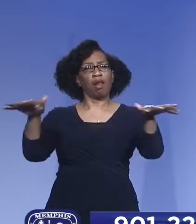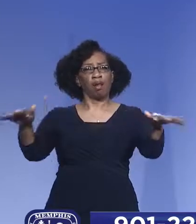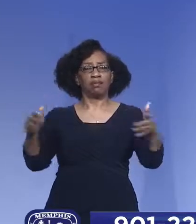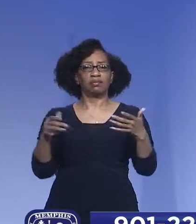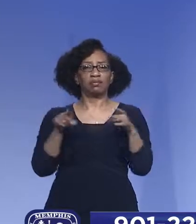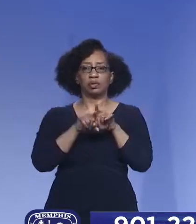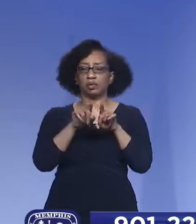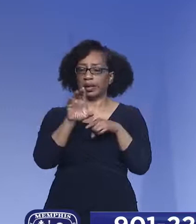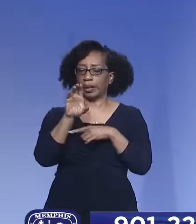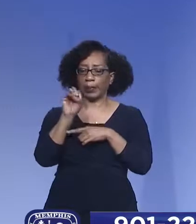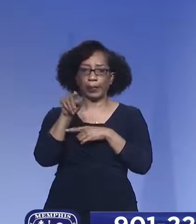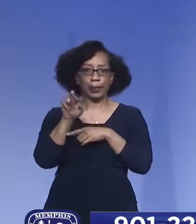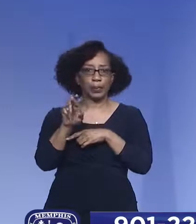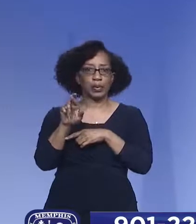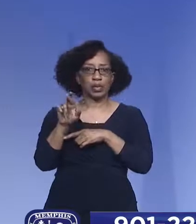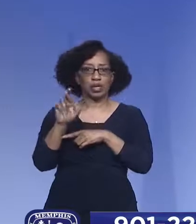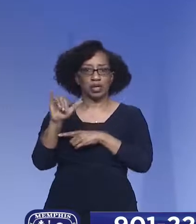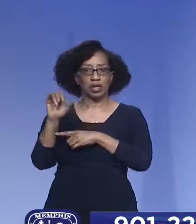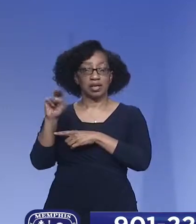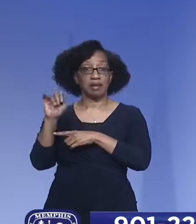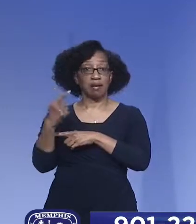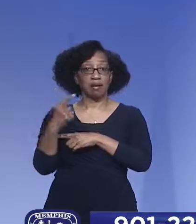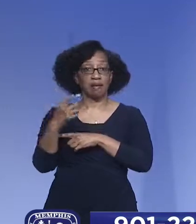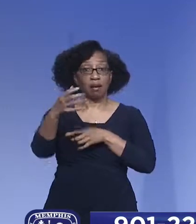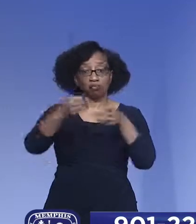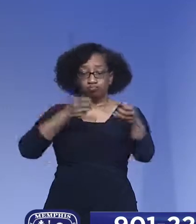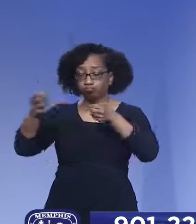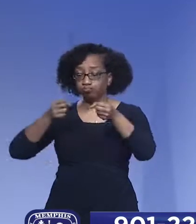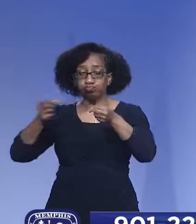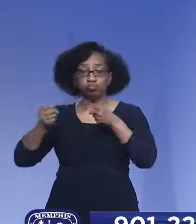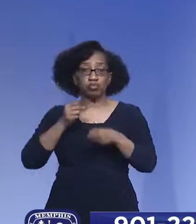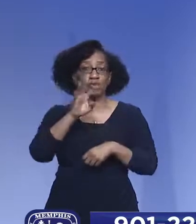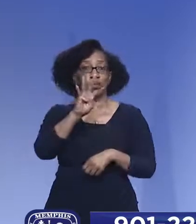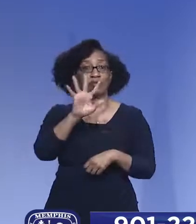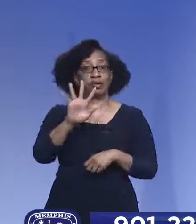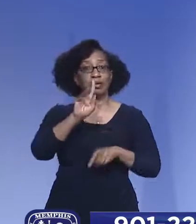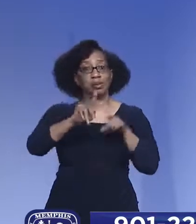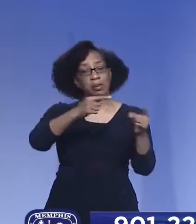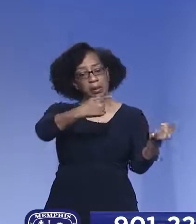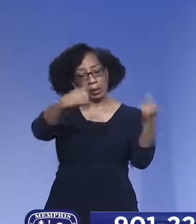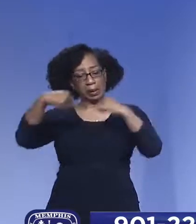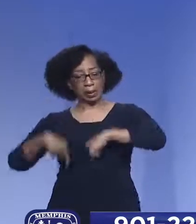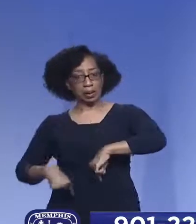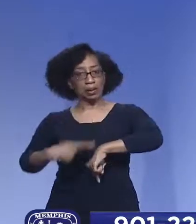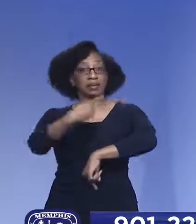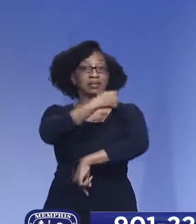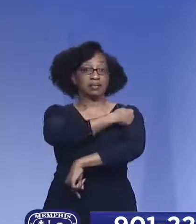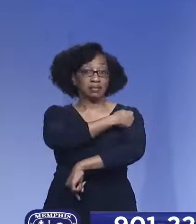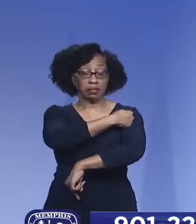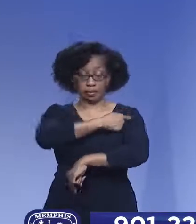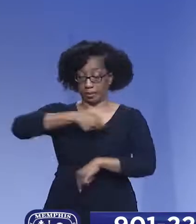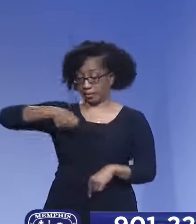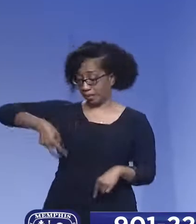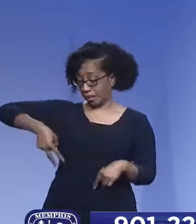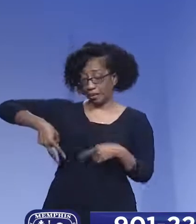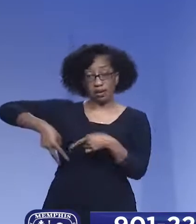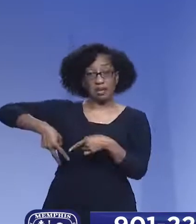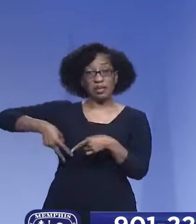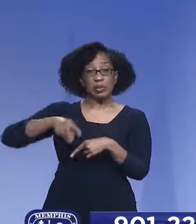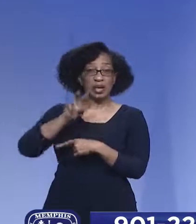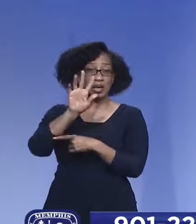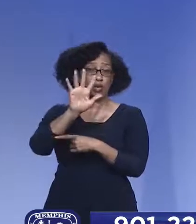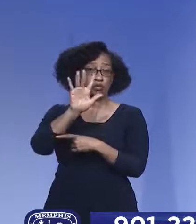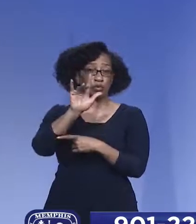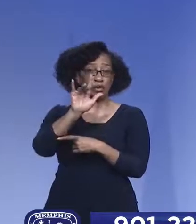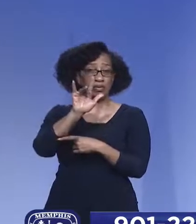Young, and successfully got 45 people to come to the site and get vaccinated. But by midnight, we still had 25 doses that